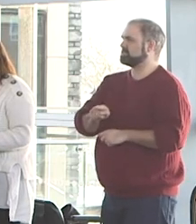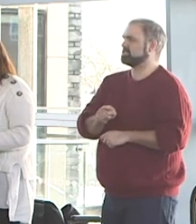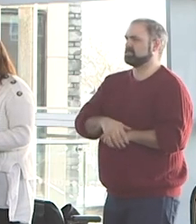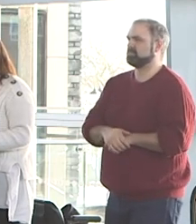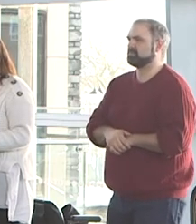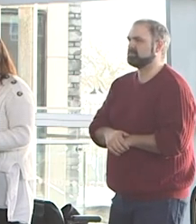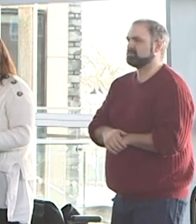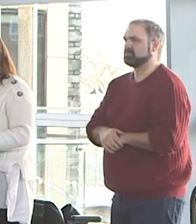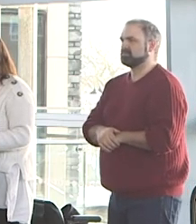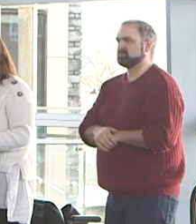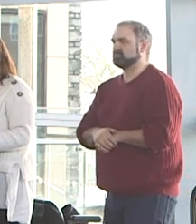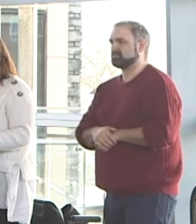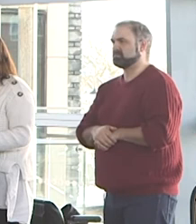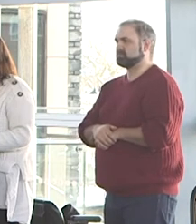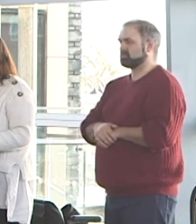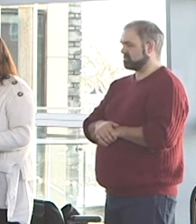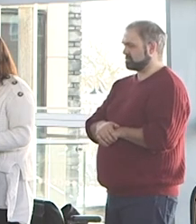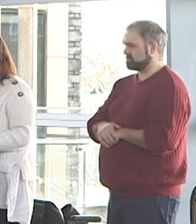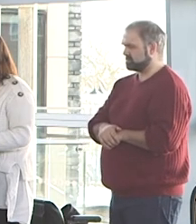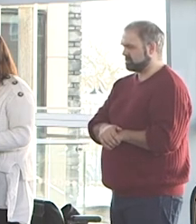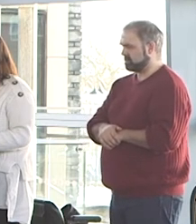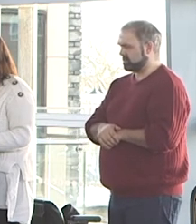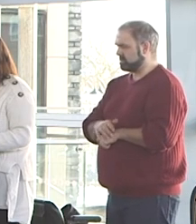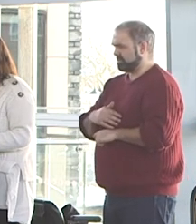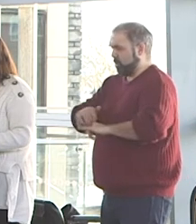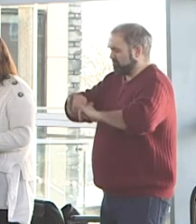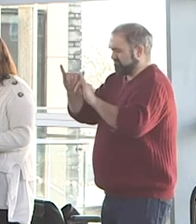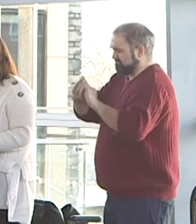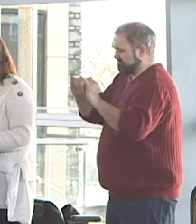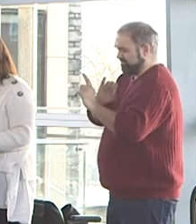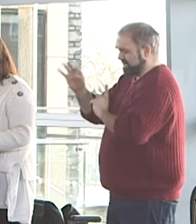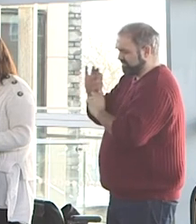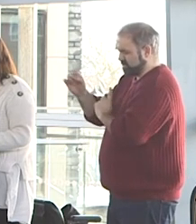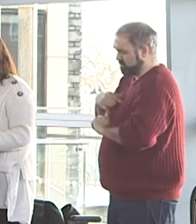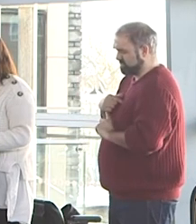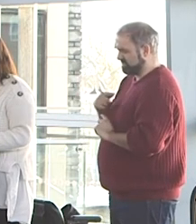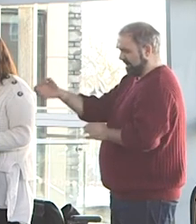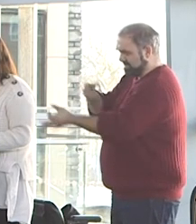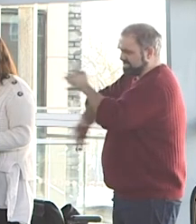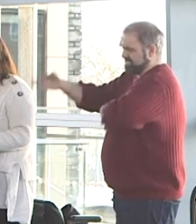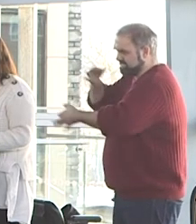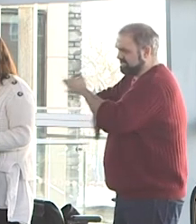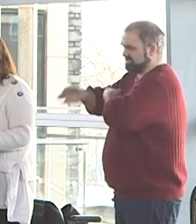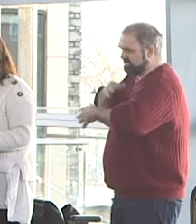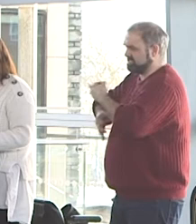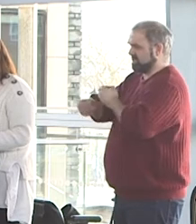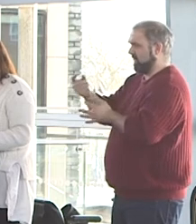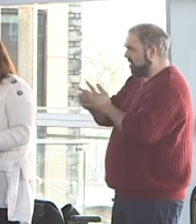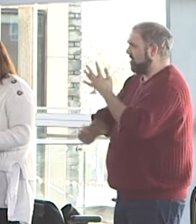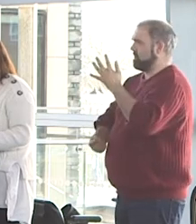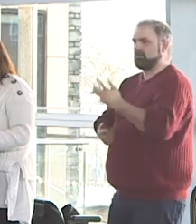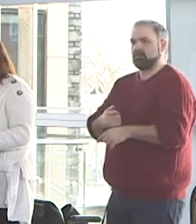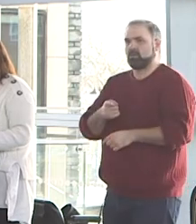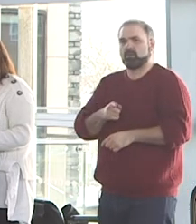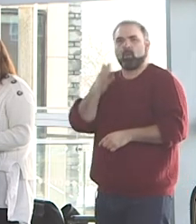"I was allocated my asylum interview after a month. It was an awful interview. the guy was asking me unnecessary questions like,